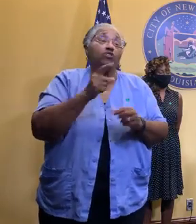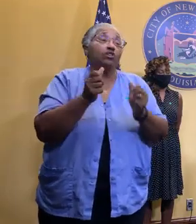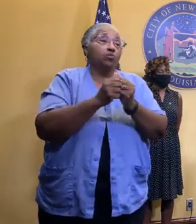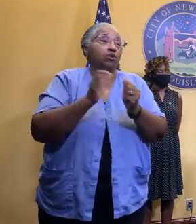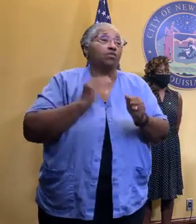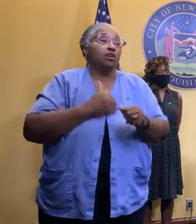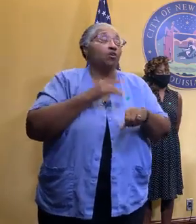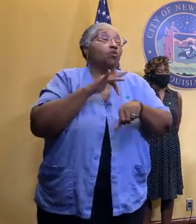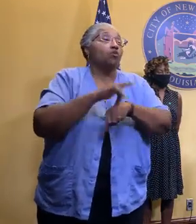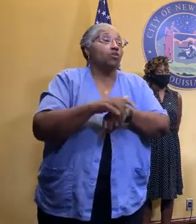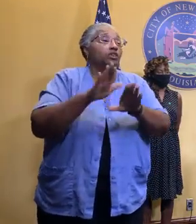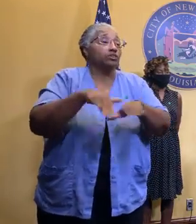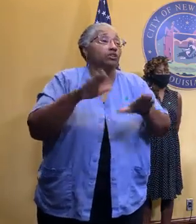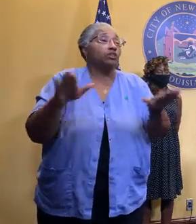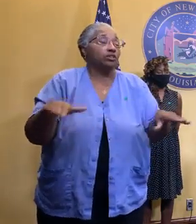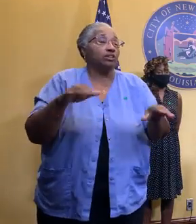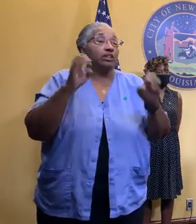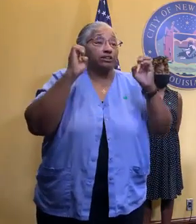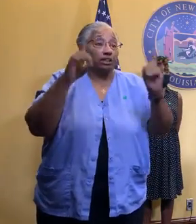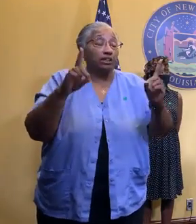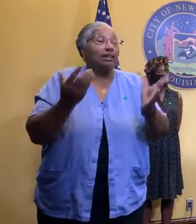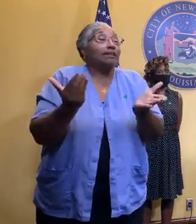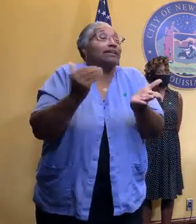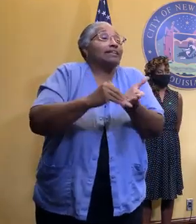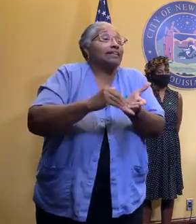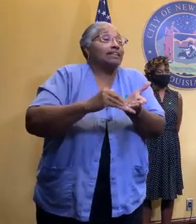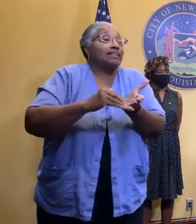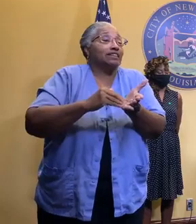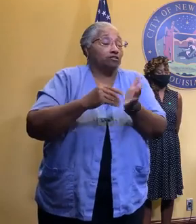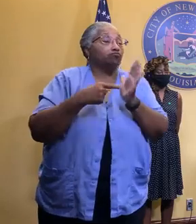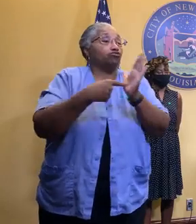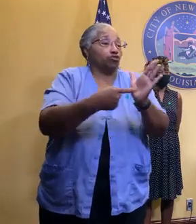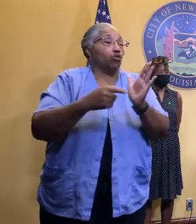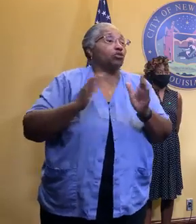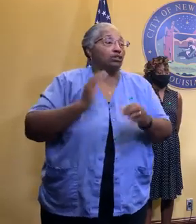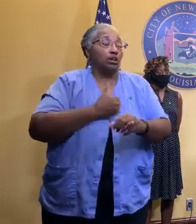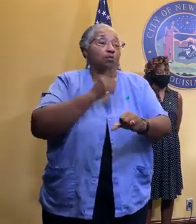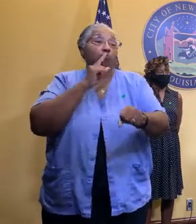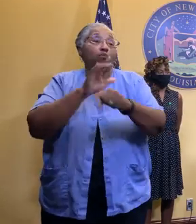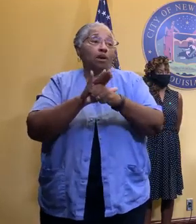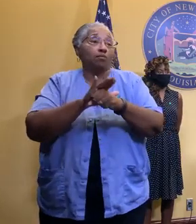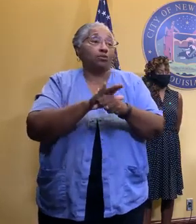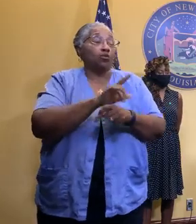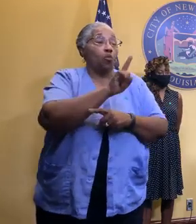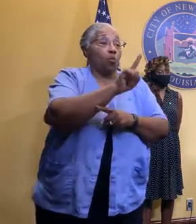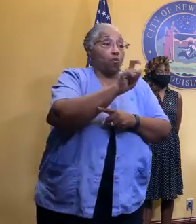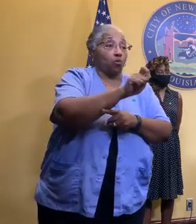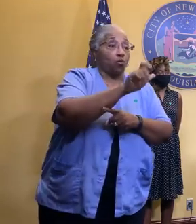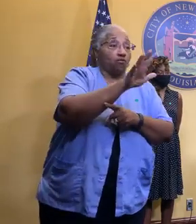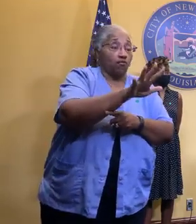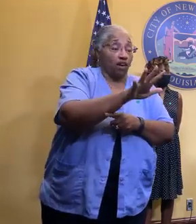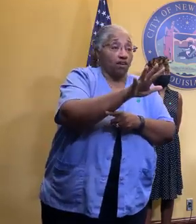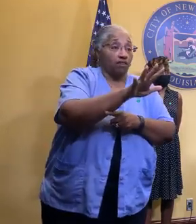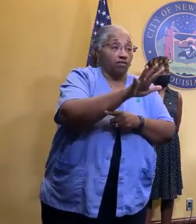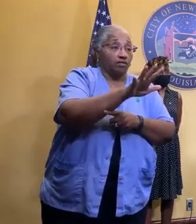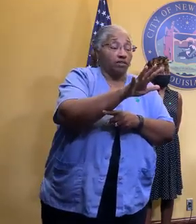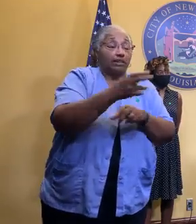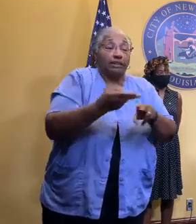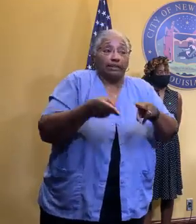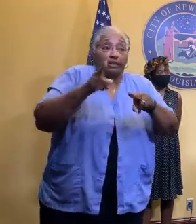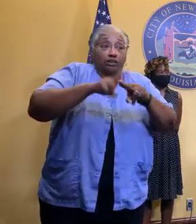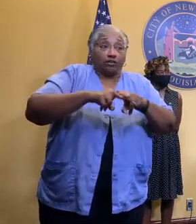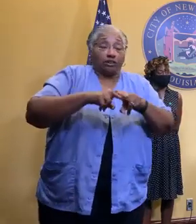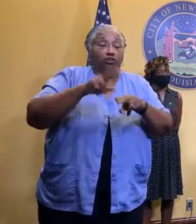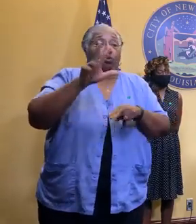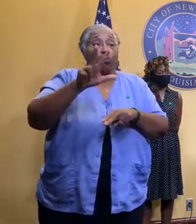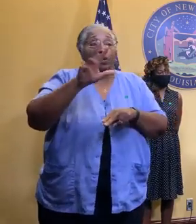childhood education. Again, a testament to our commitment. We went from 1.5, made that increase to about